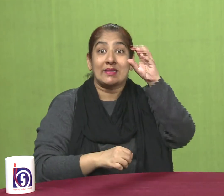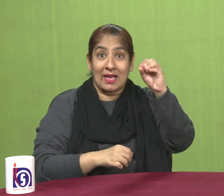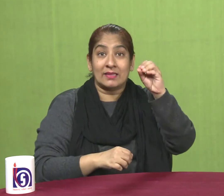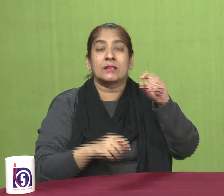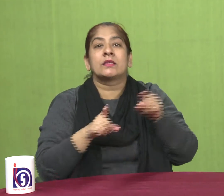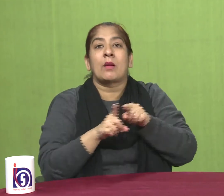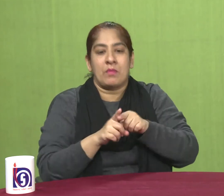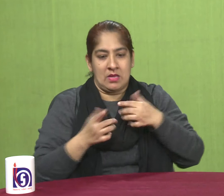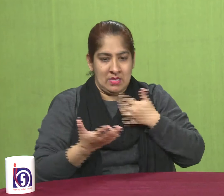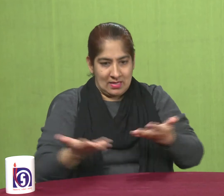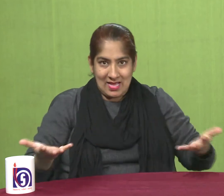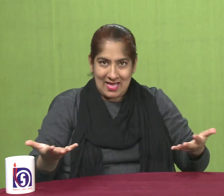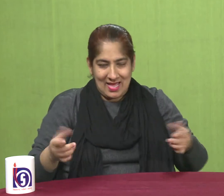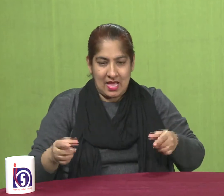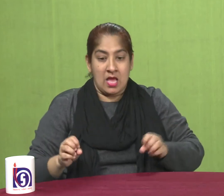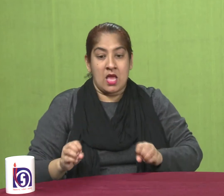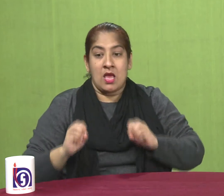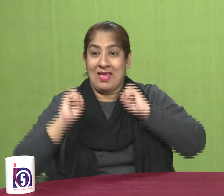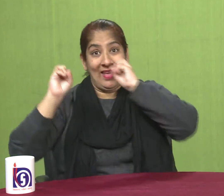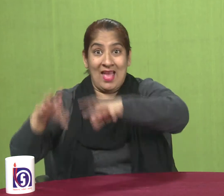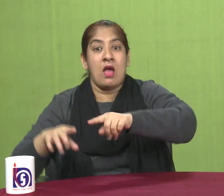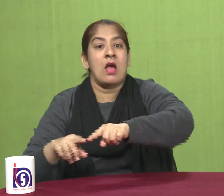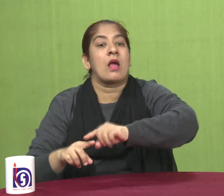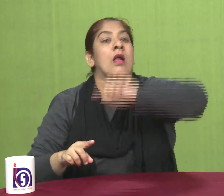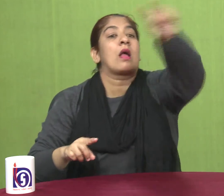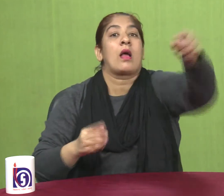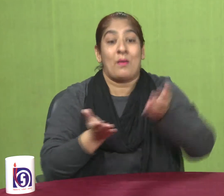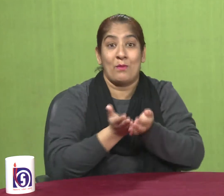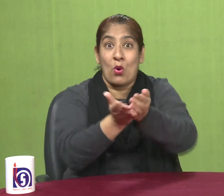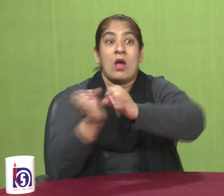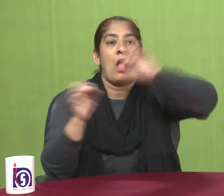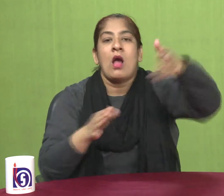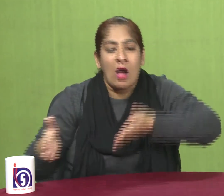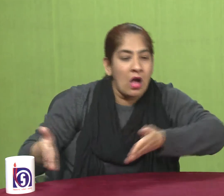Tenth point is dispatch of goods by rail or road.